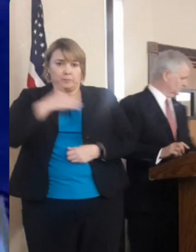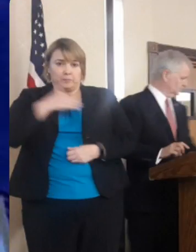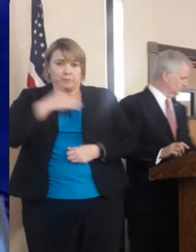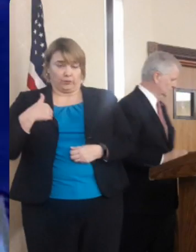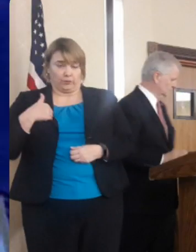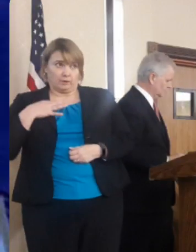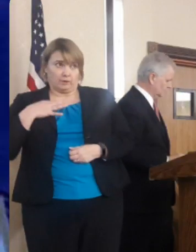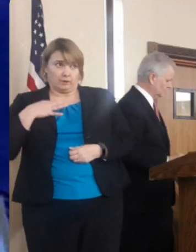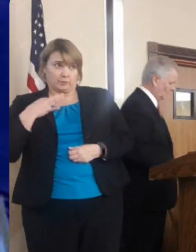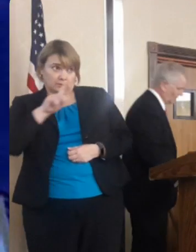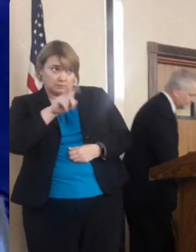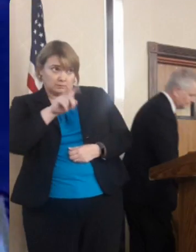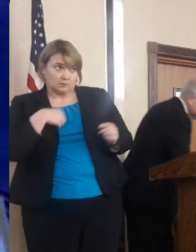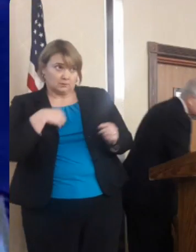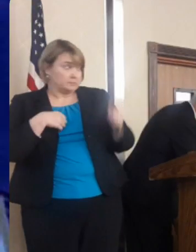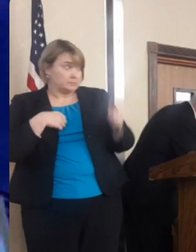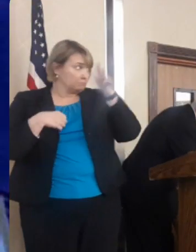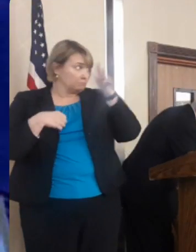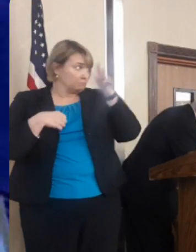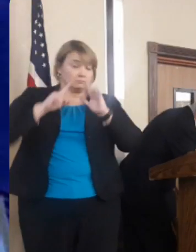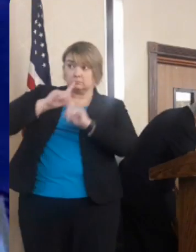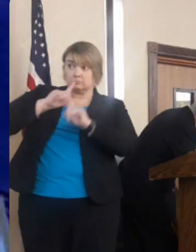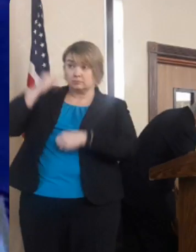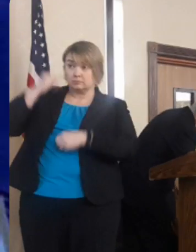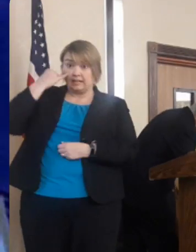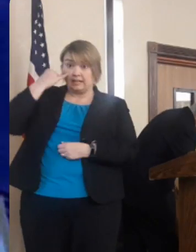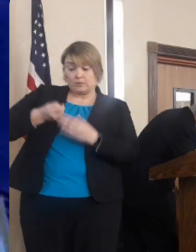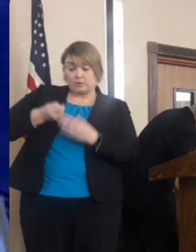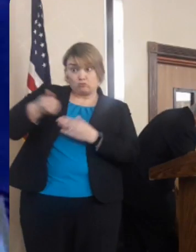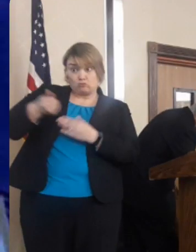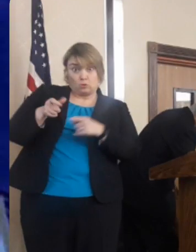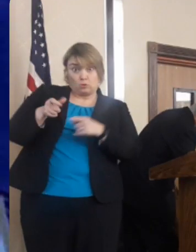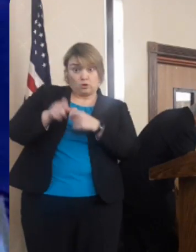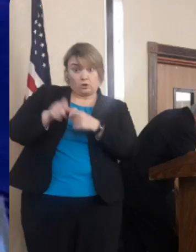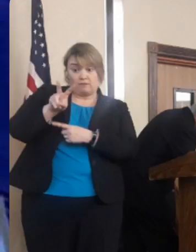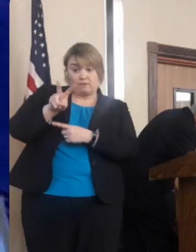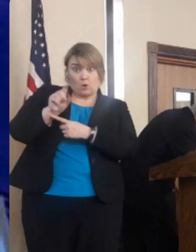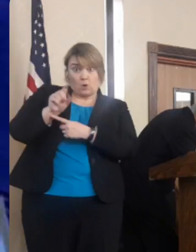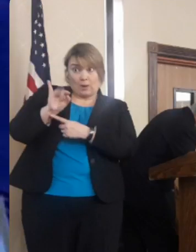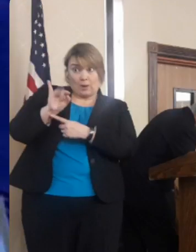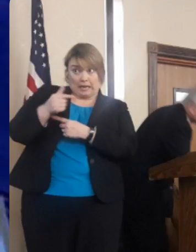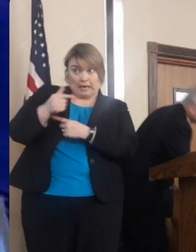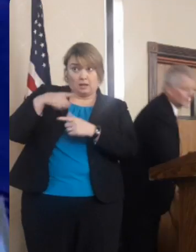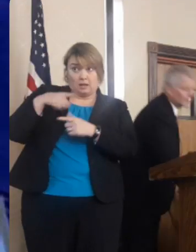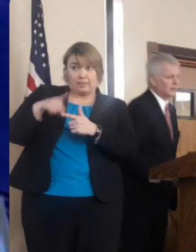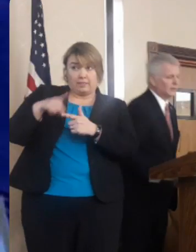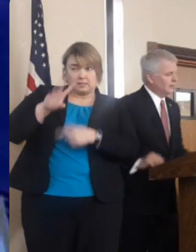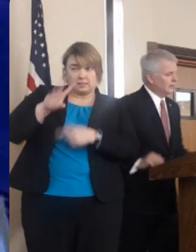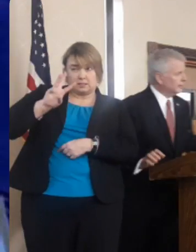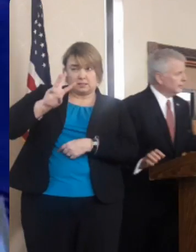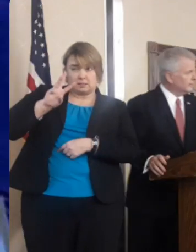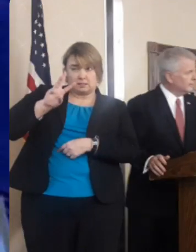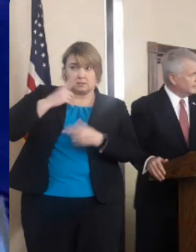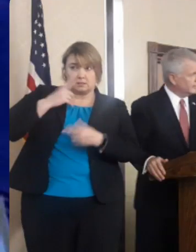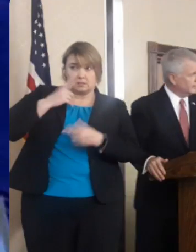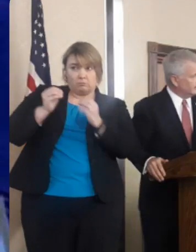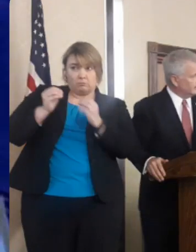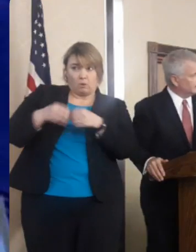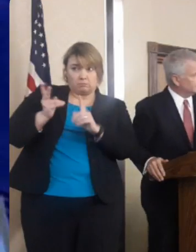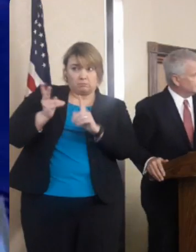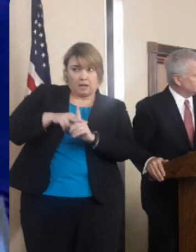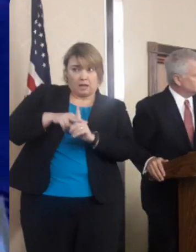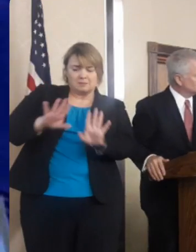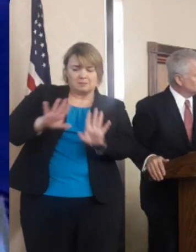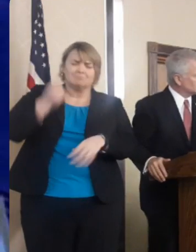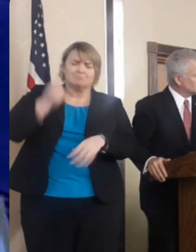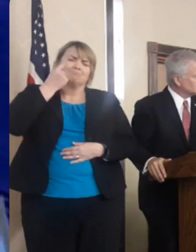So if we struck voting, then that would make 6 more relevant at that point. I want to make it clear that no one on